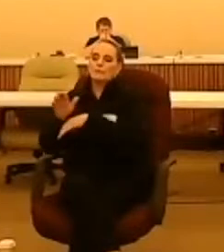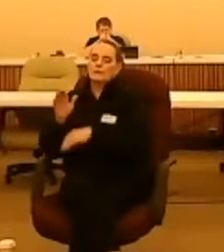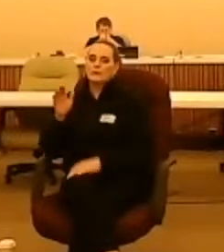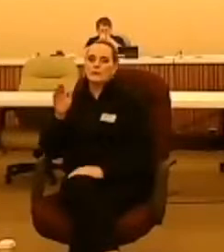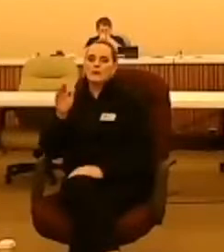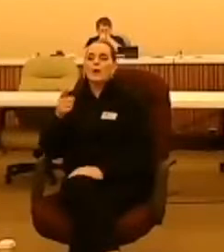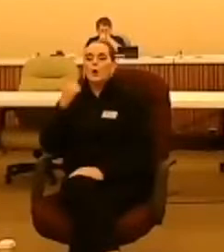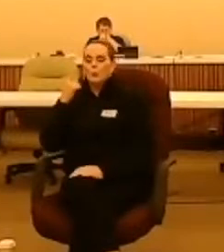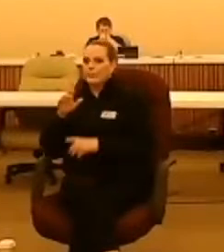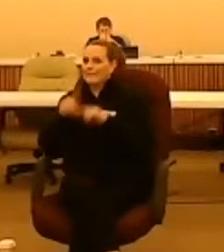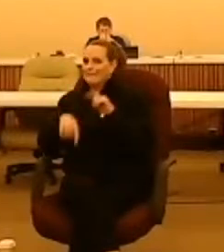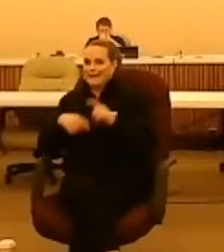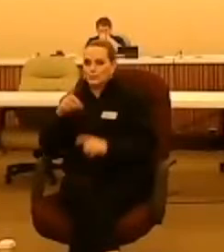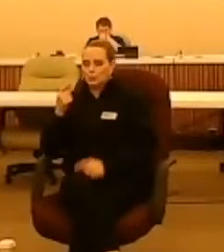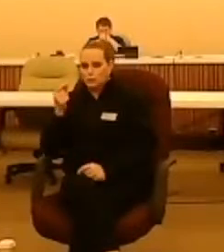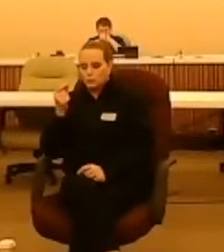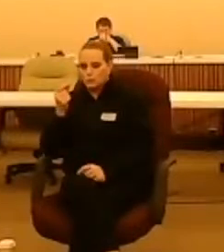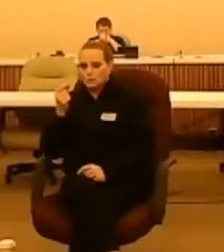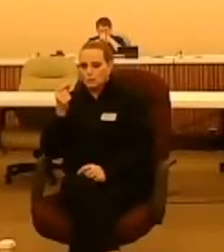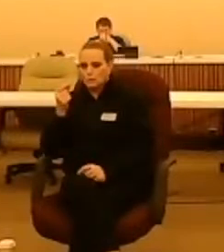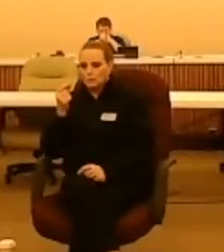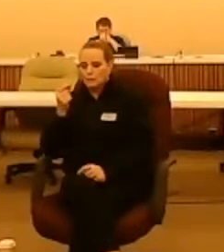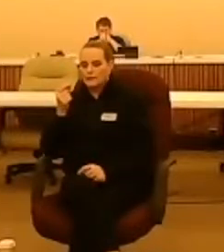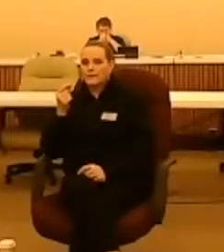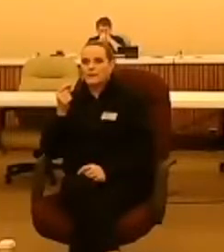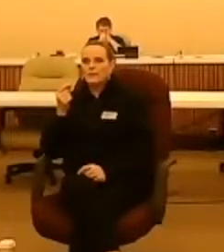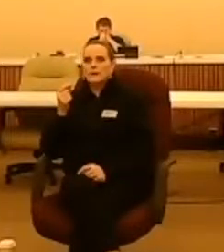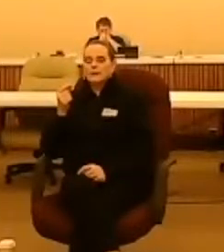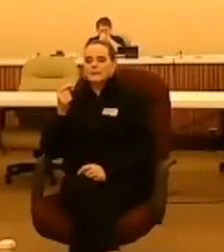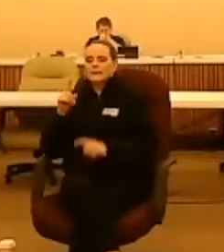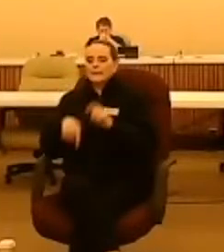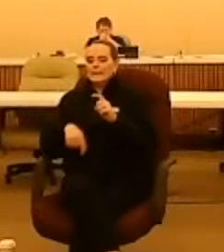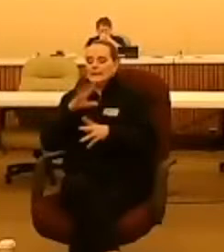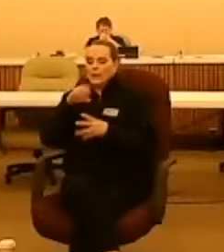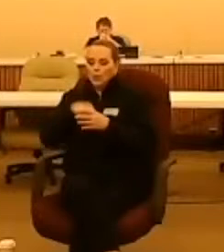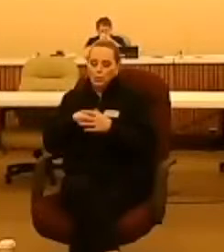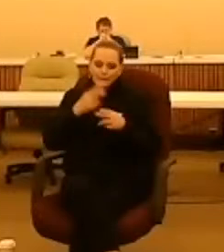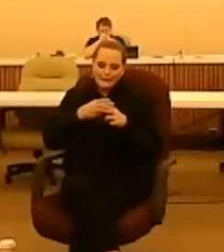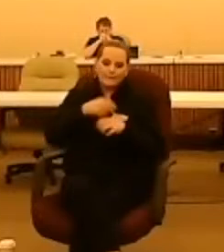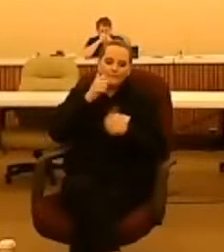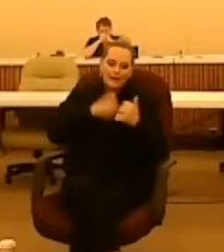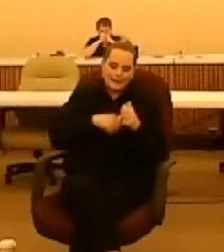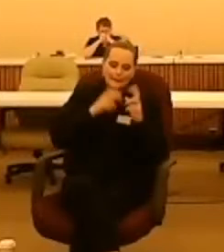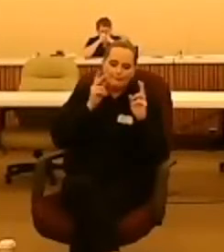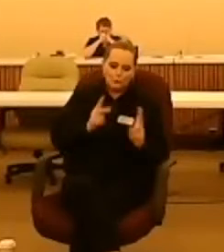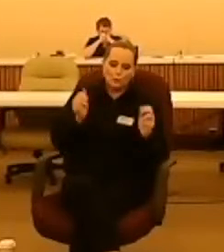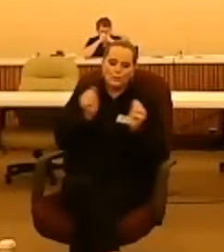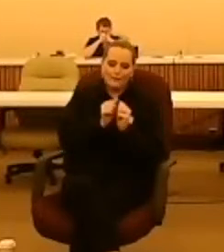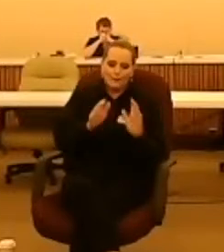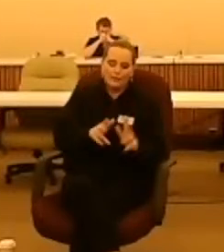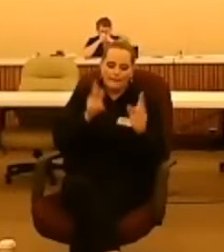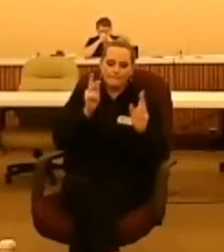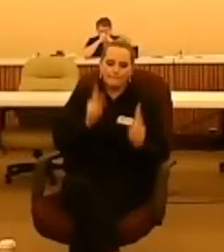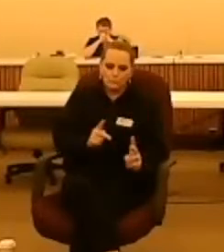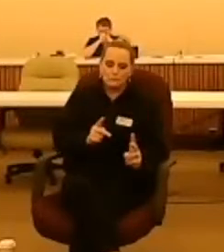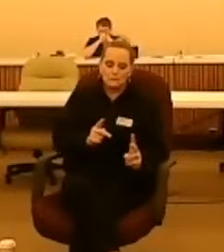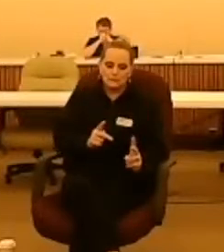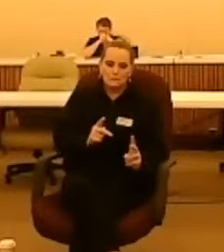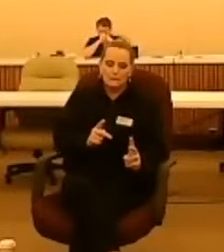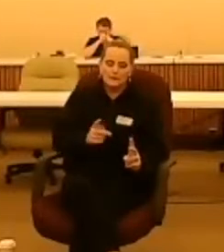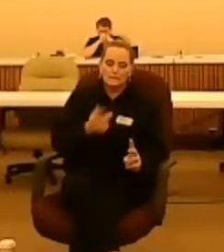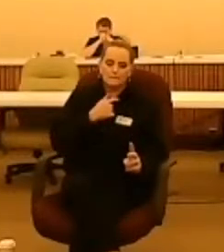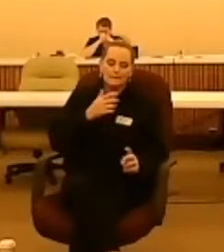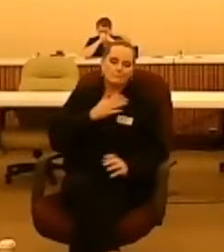One thing it cannot do, though, is include the name of any individual without that individual's consent. So